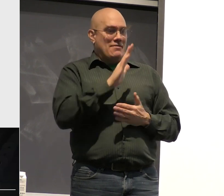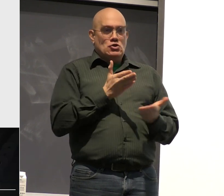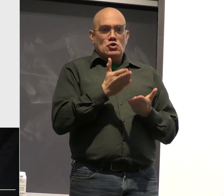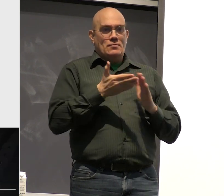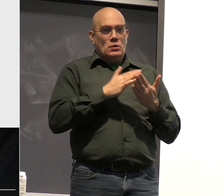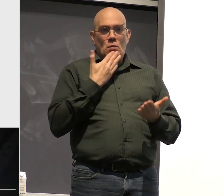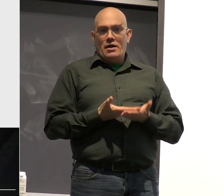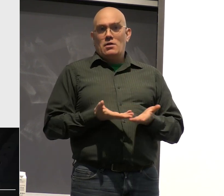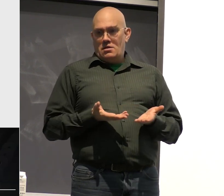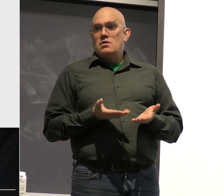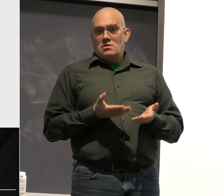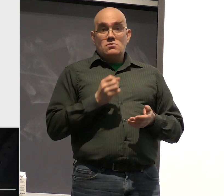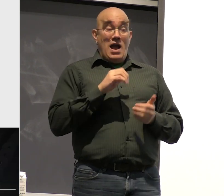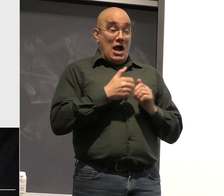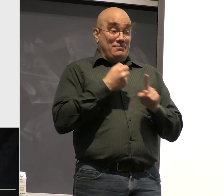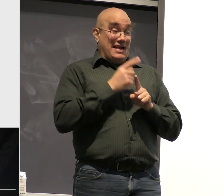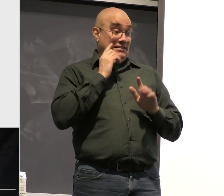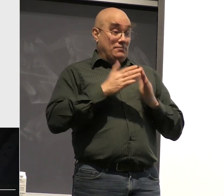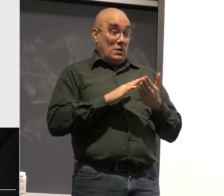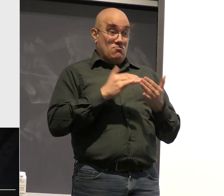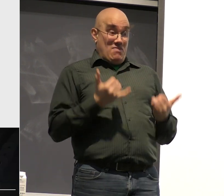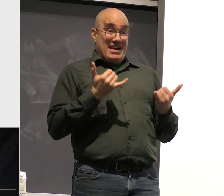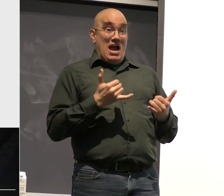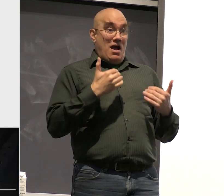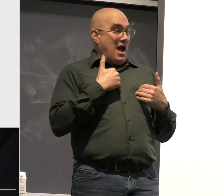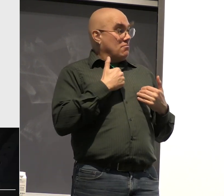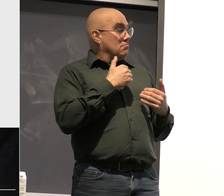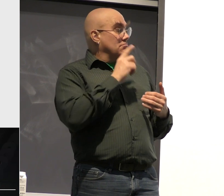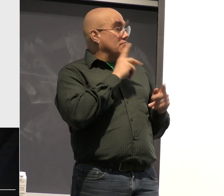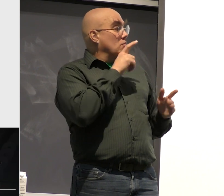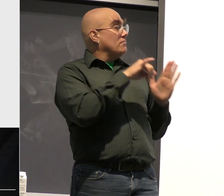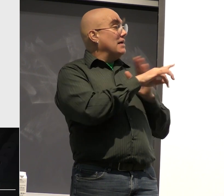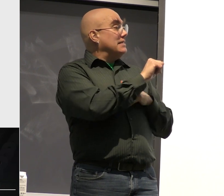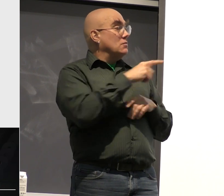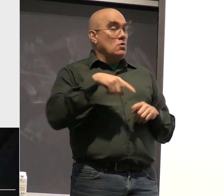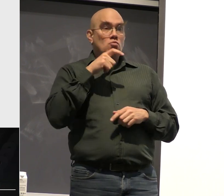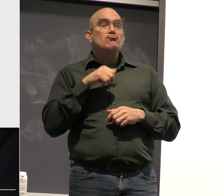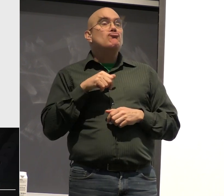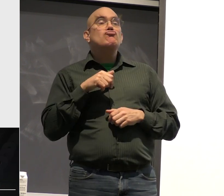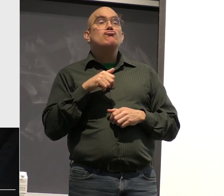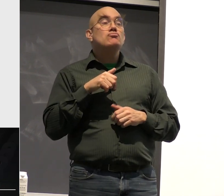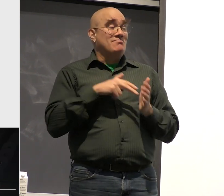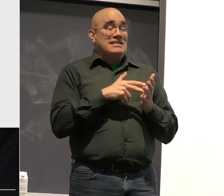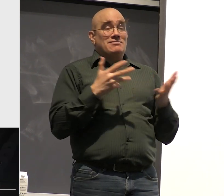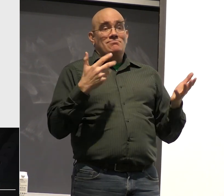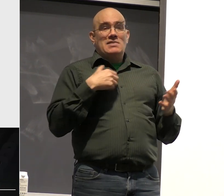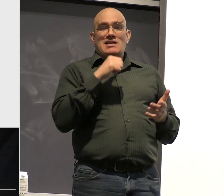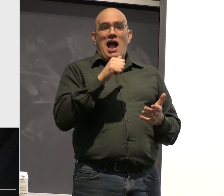any gatekeeping because it never serves the community well. And the way that that impacts our community right now is that we have people who do identify as disabled and some who